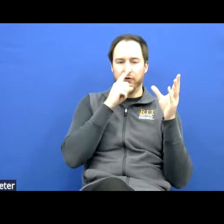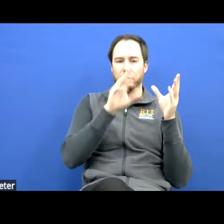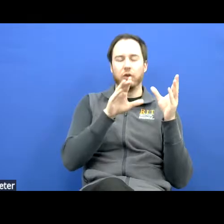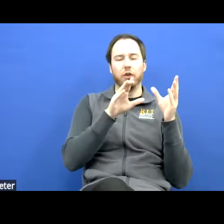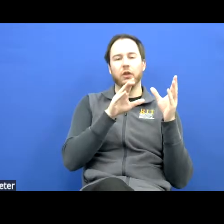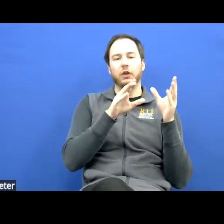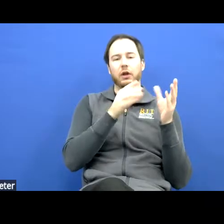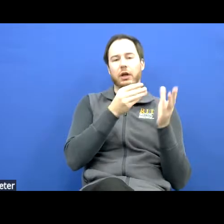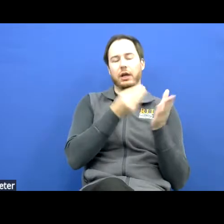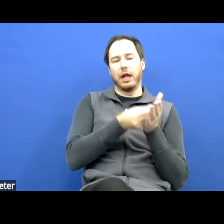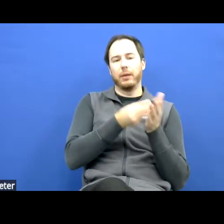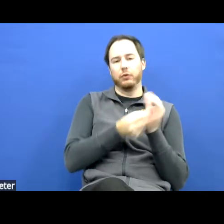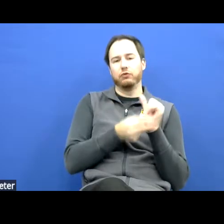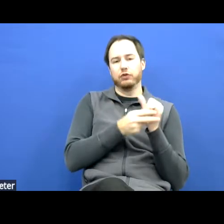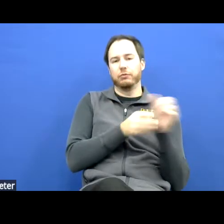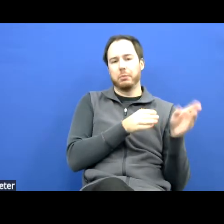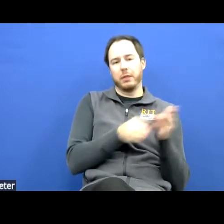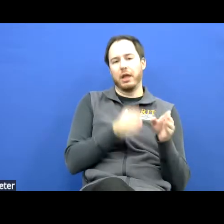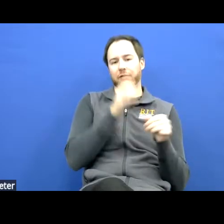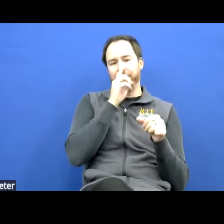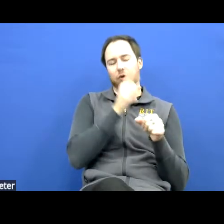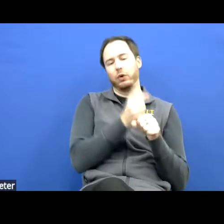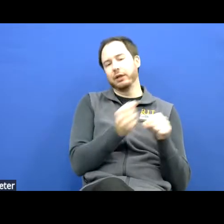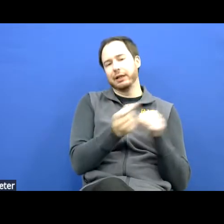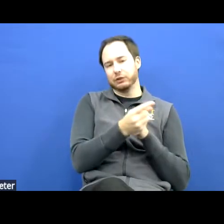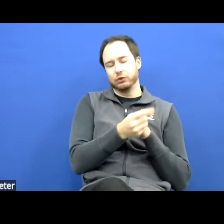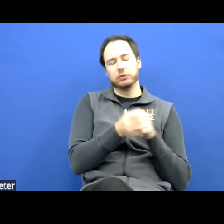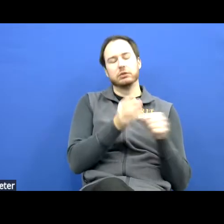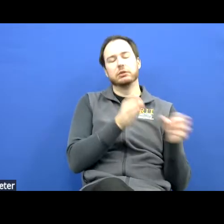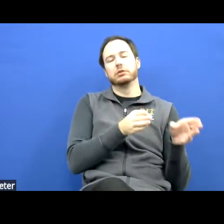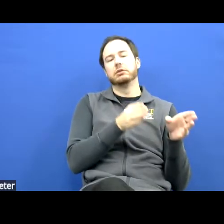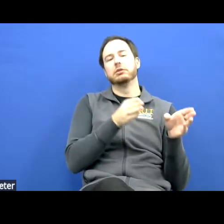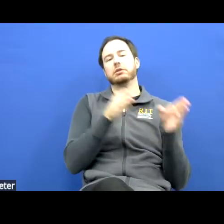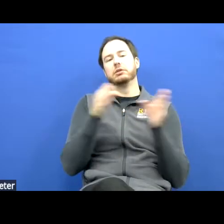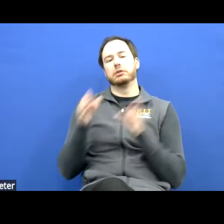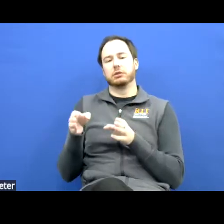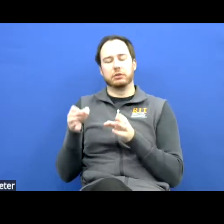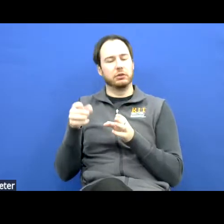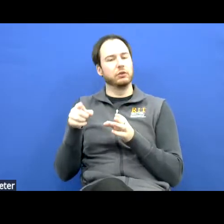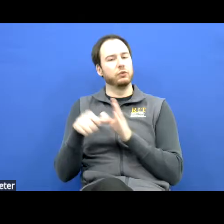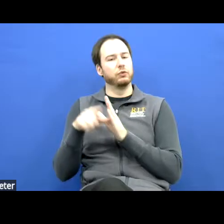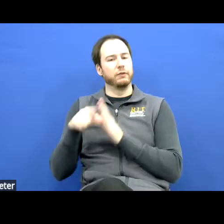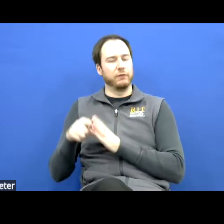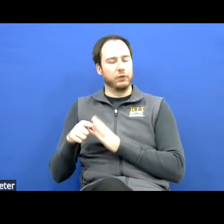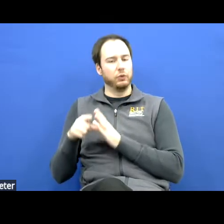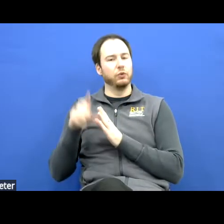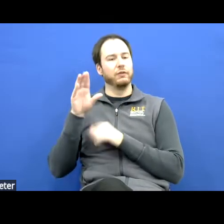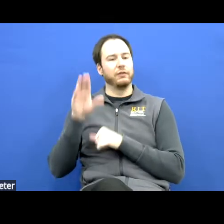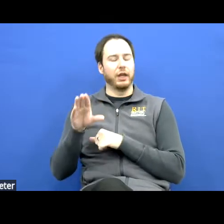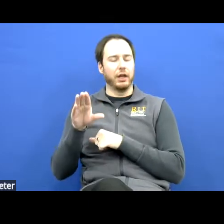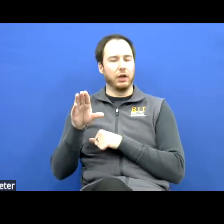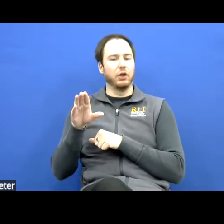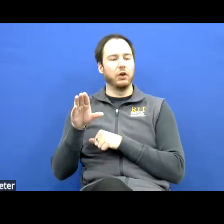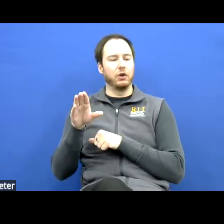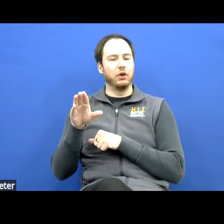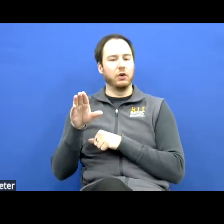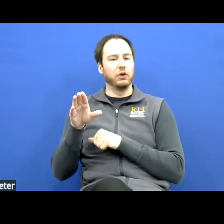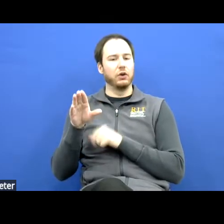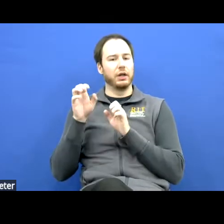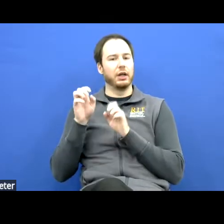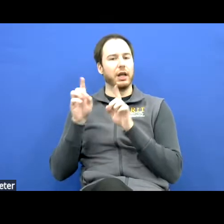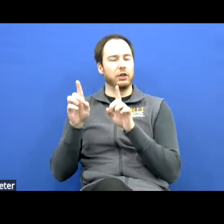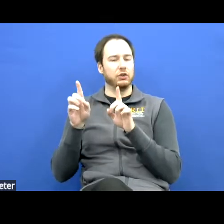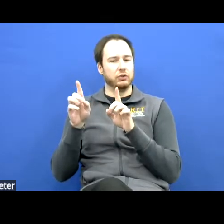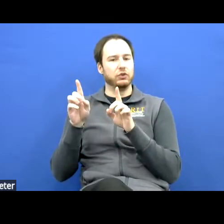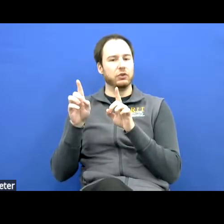reserve plans for the following year. And also they did a review of their